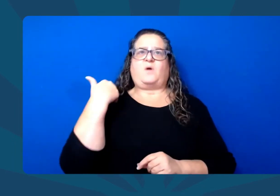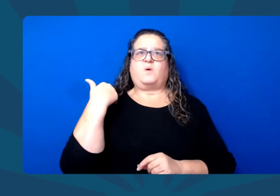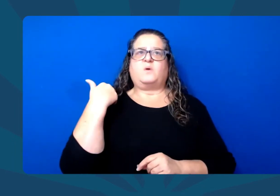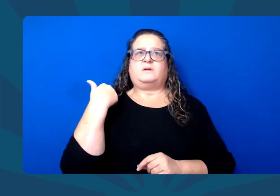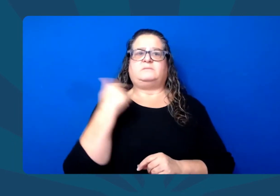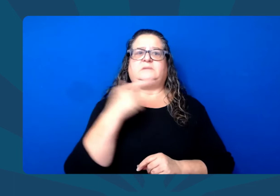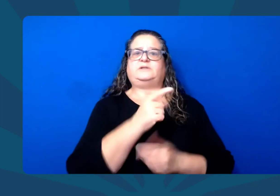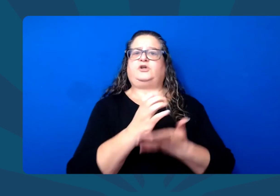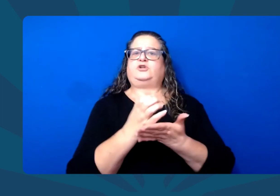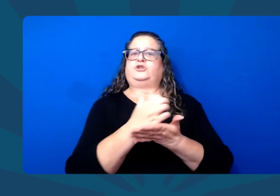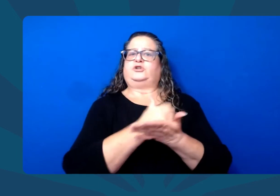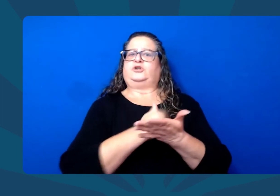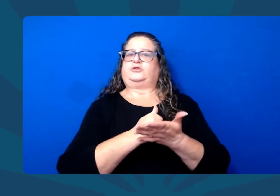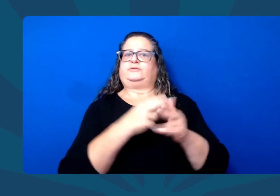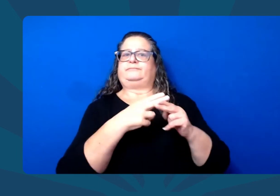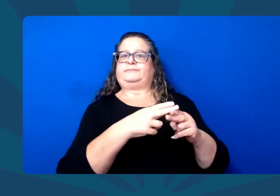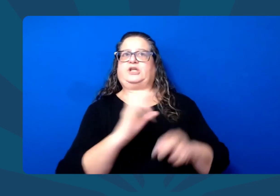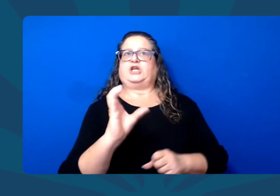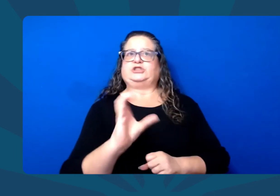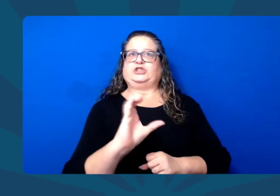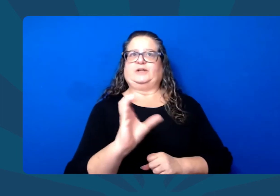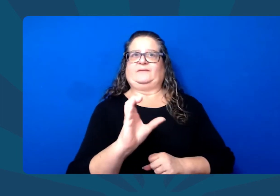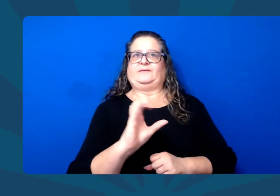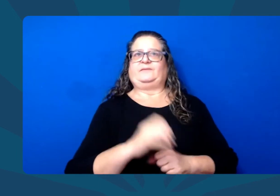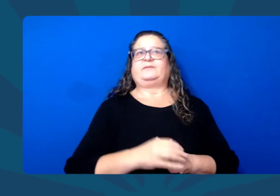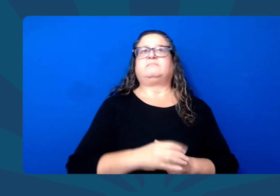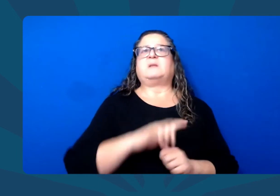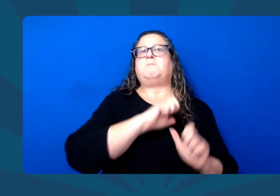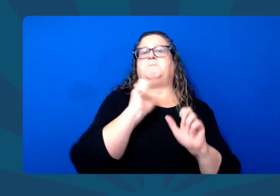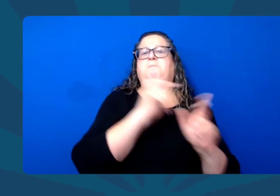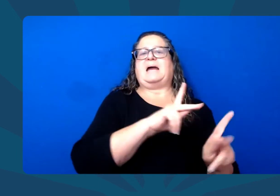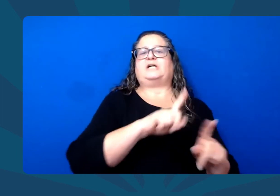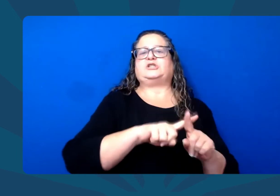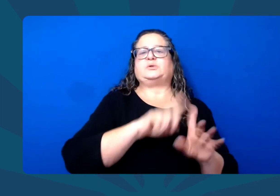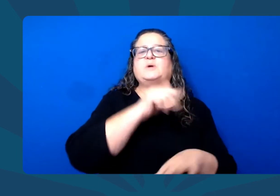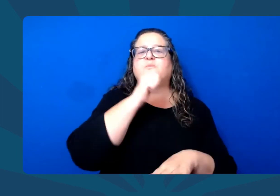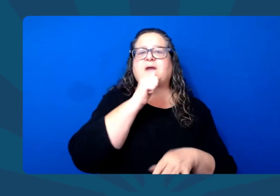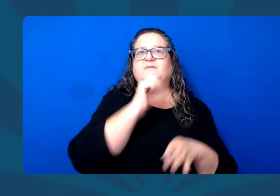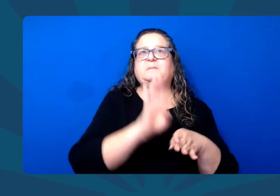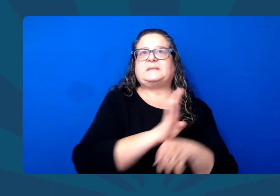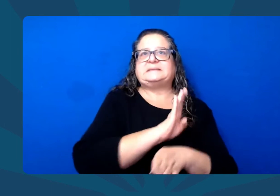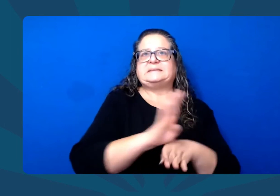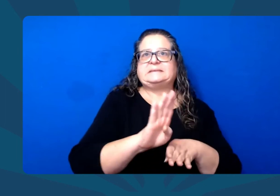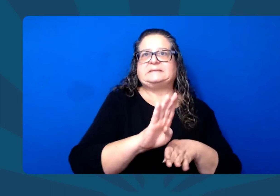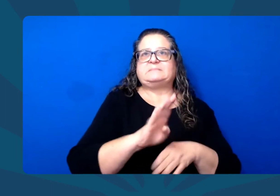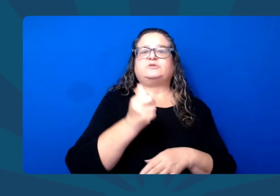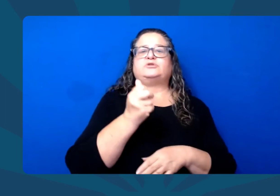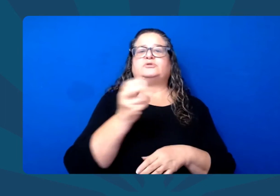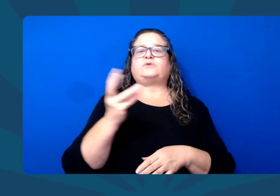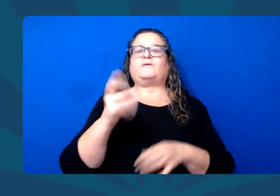I served in the legislature before, earned a conservative reputation, and returned to the private sector.